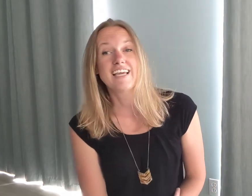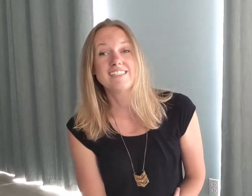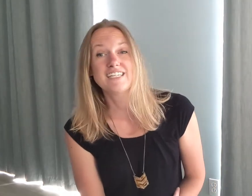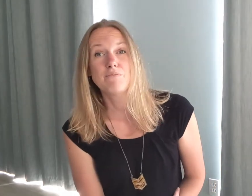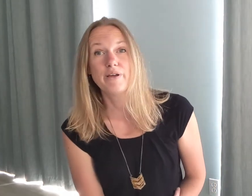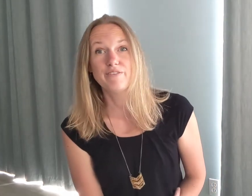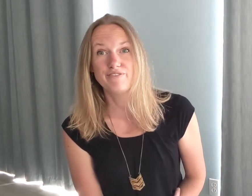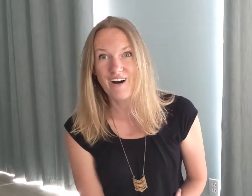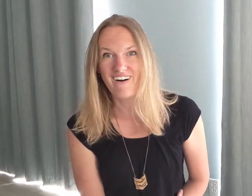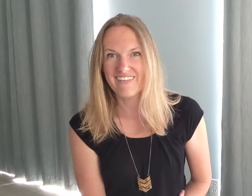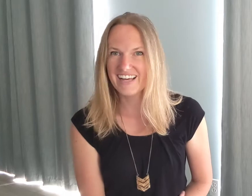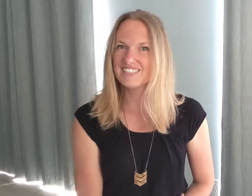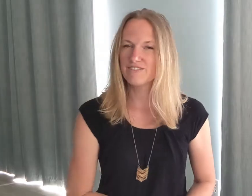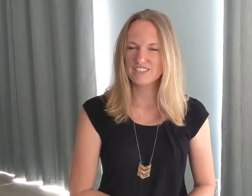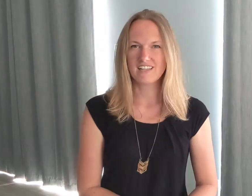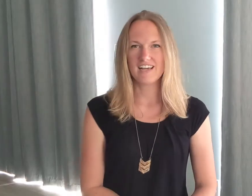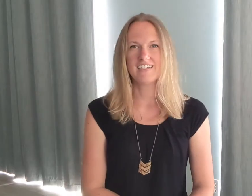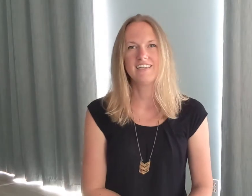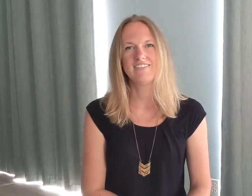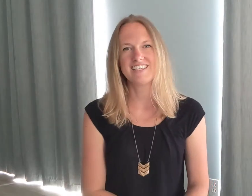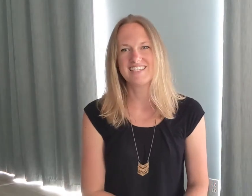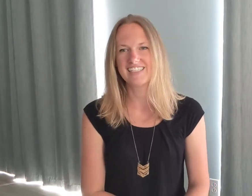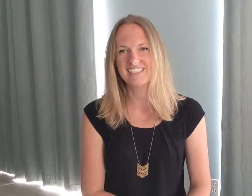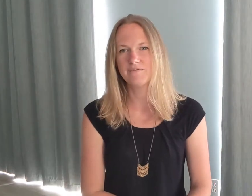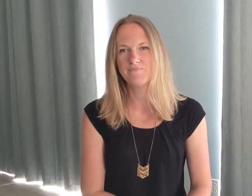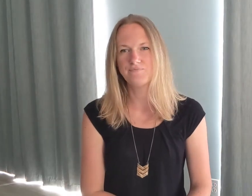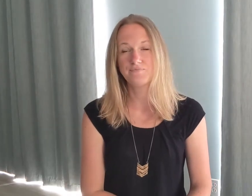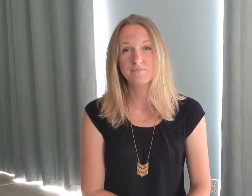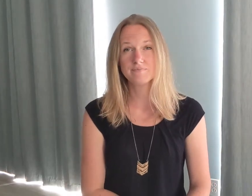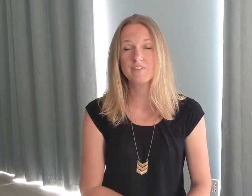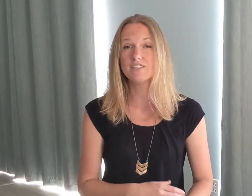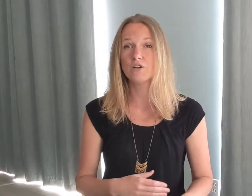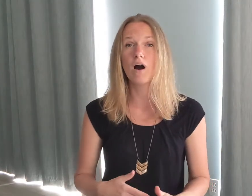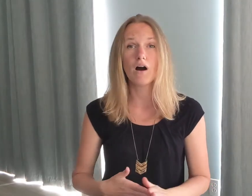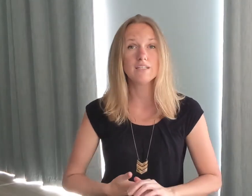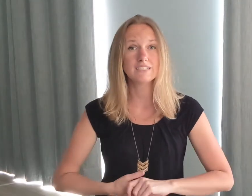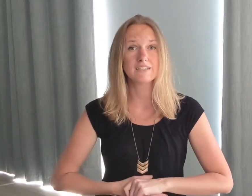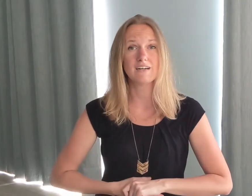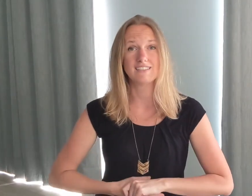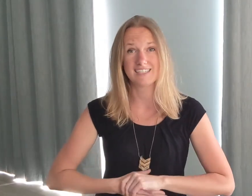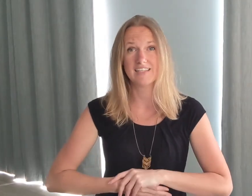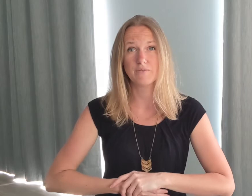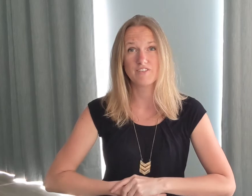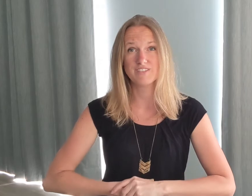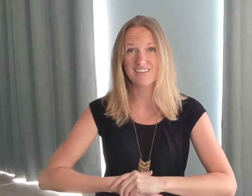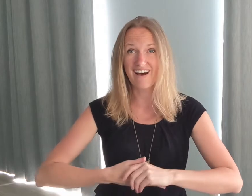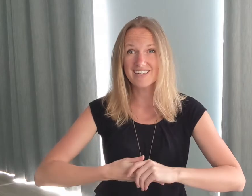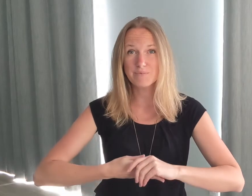against him will fall. That's the first line of this section. So all is a sign that we've used a lot